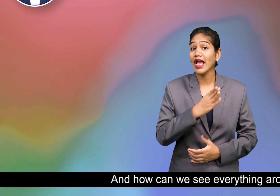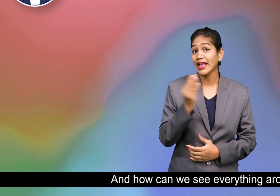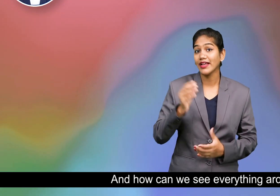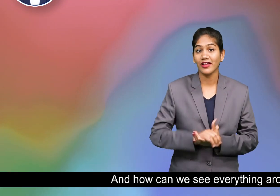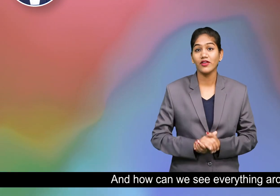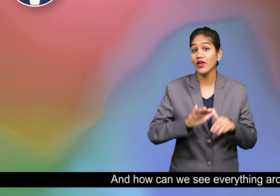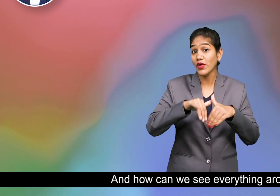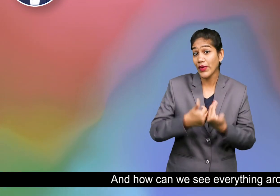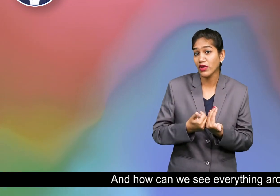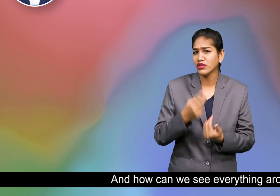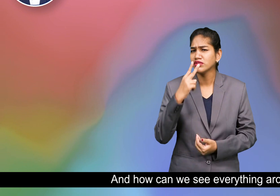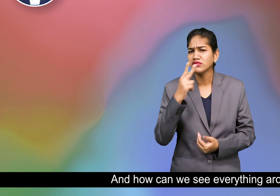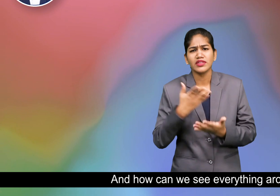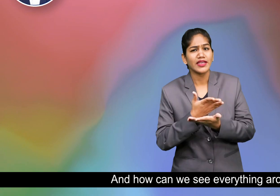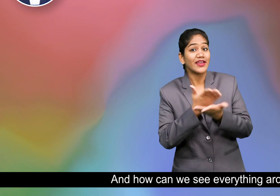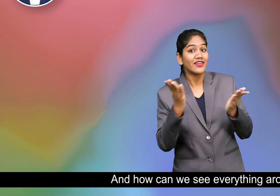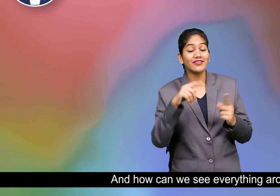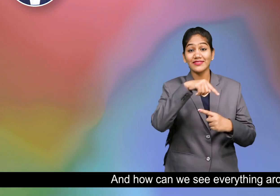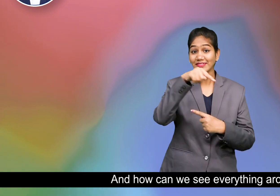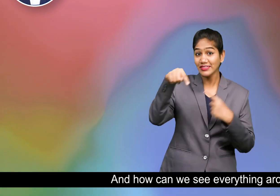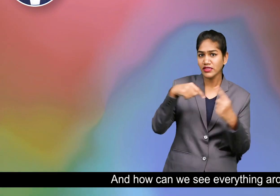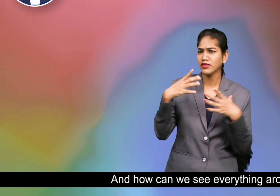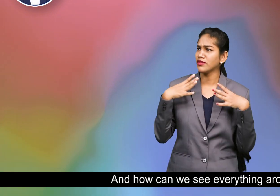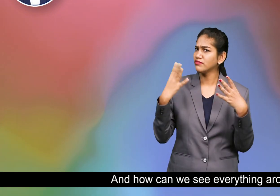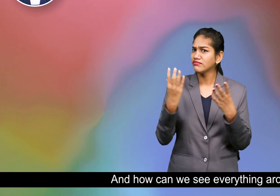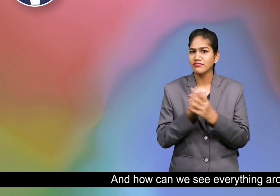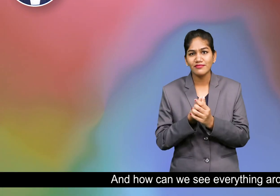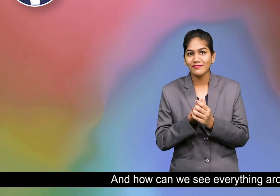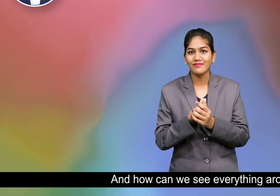And how can we see everything around us?